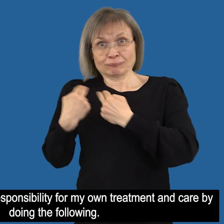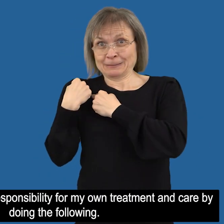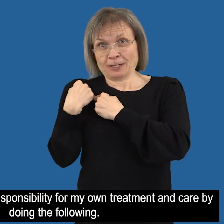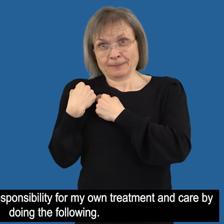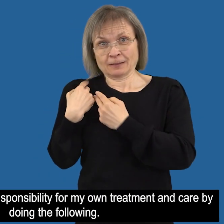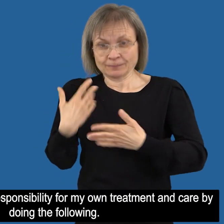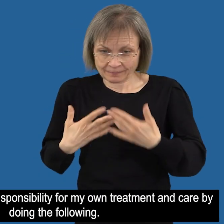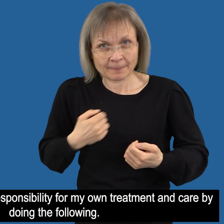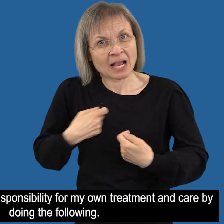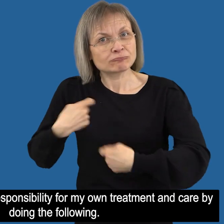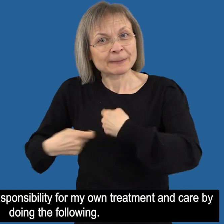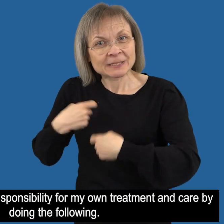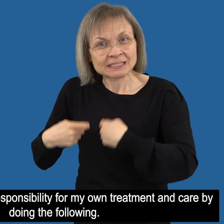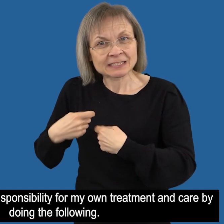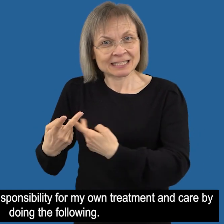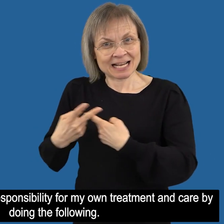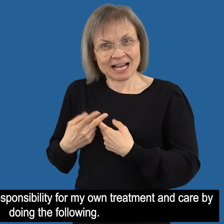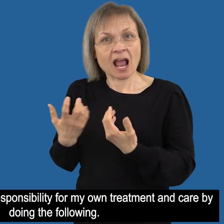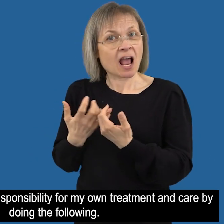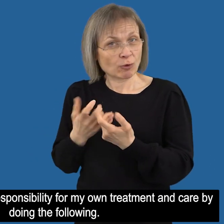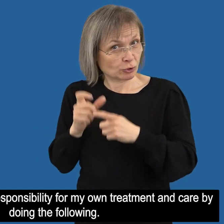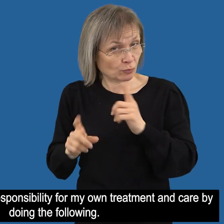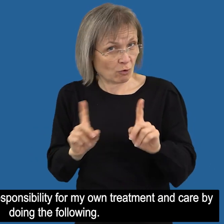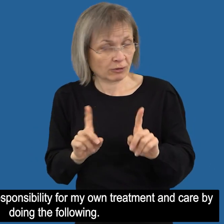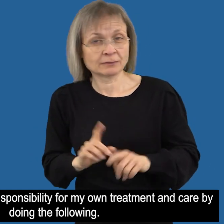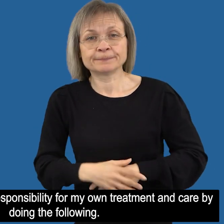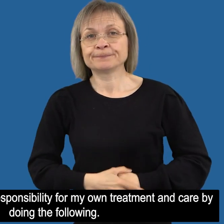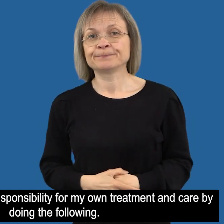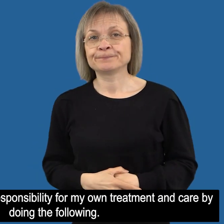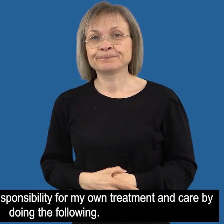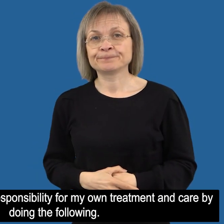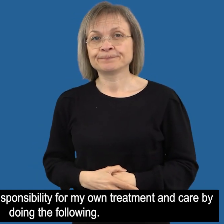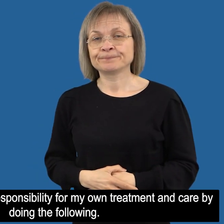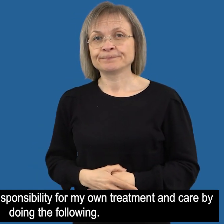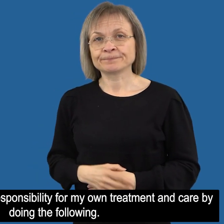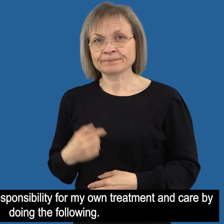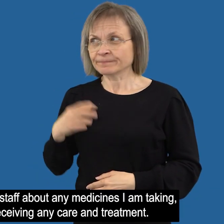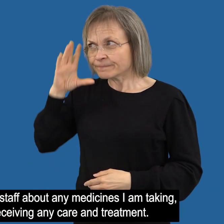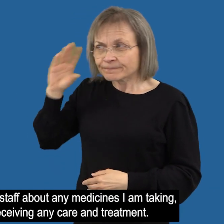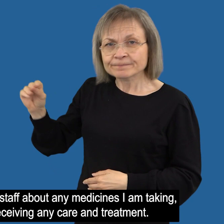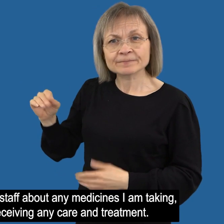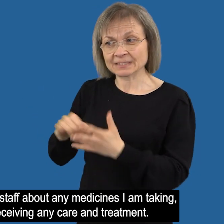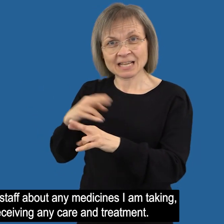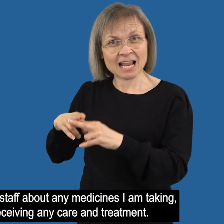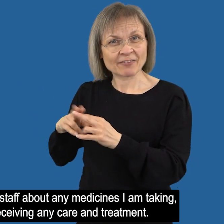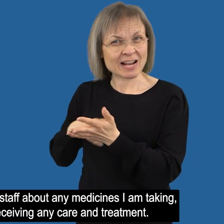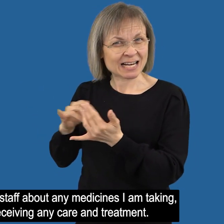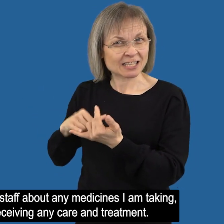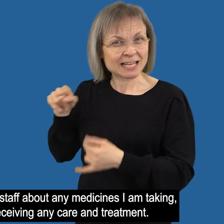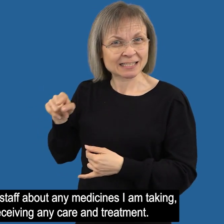It is important I take responsibility for my own treatment and care by doing the following: telling NHS